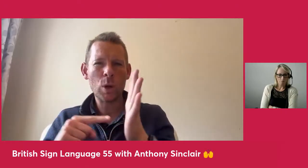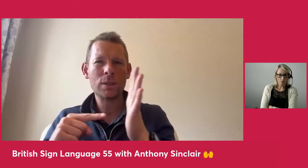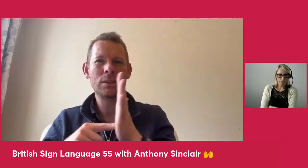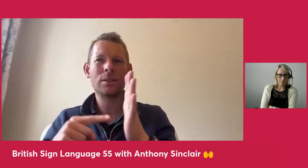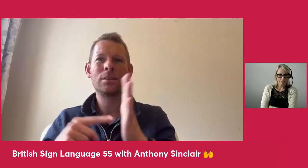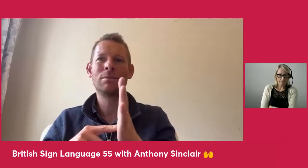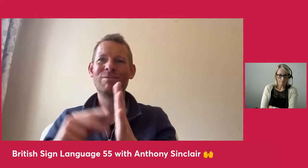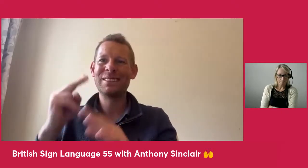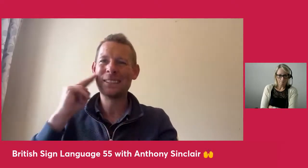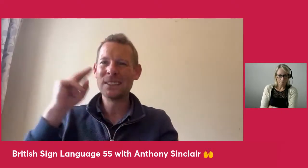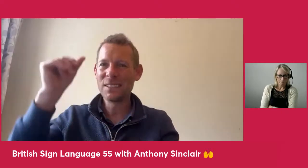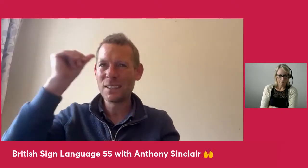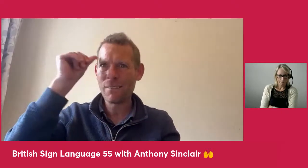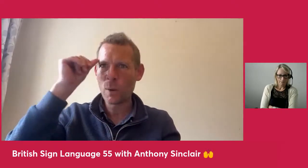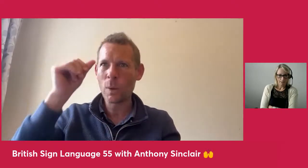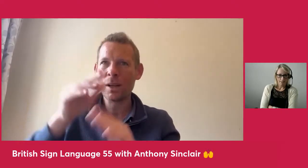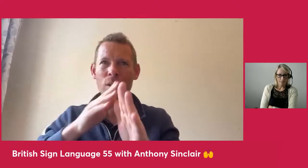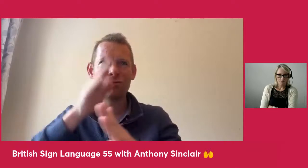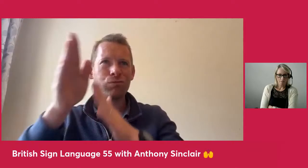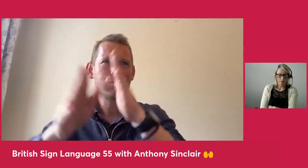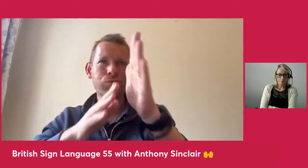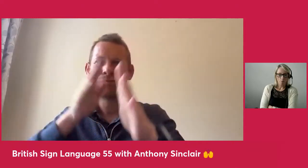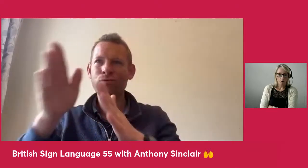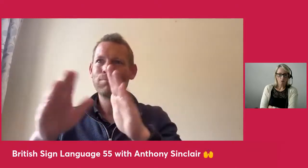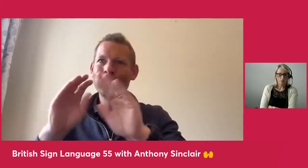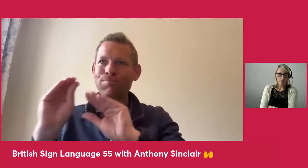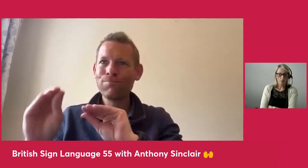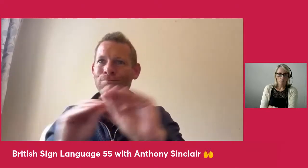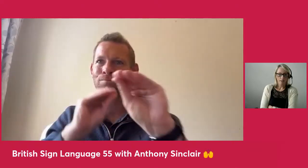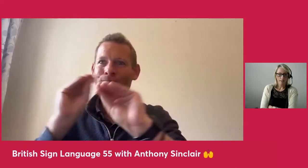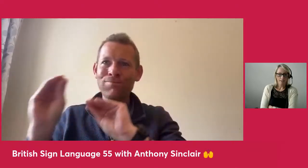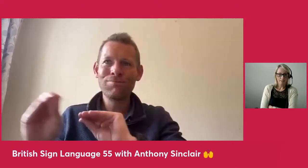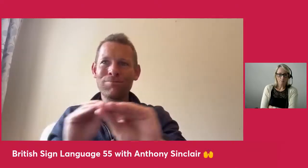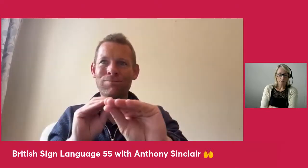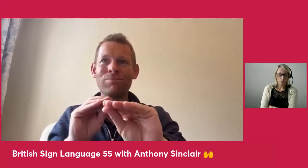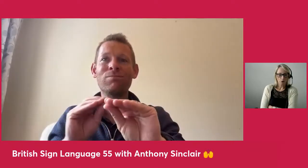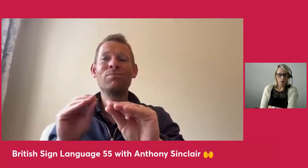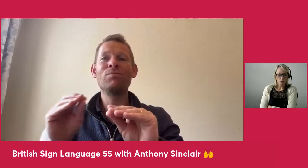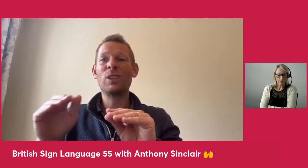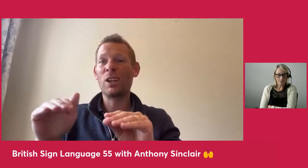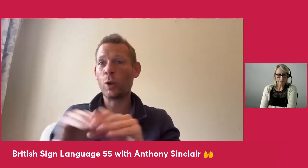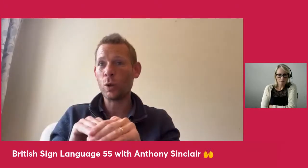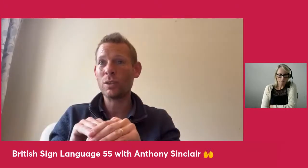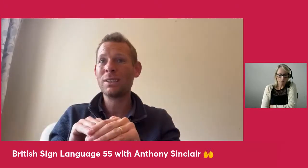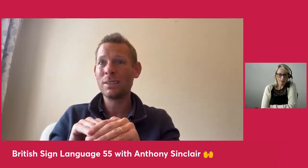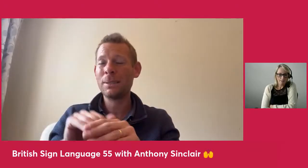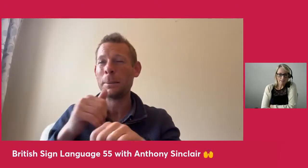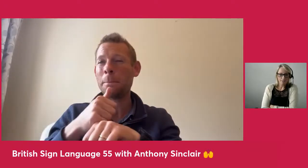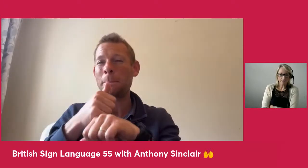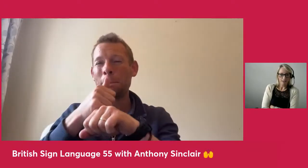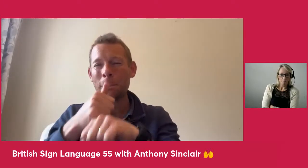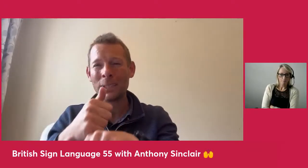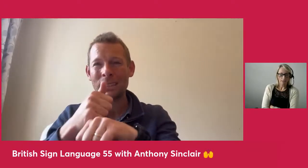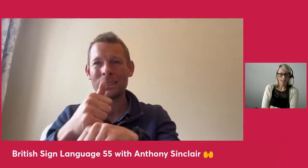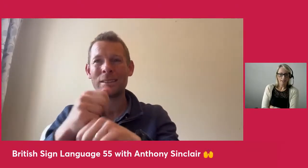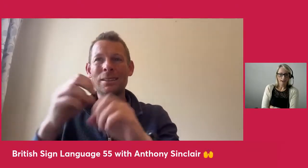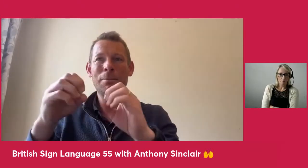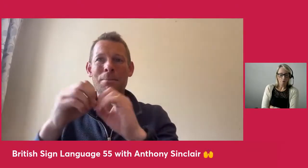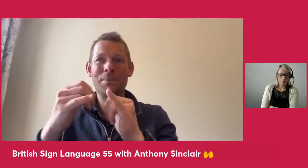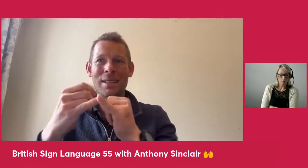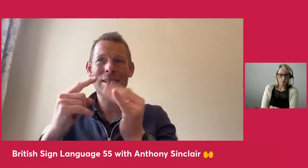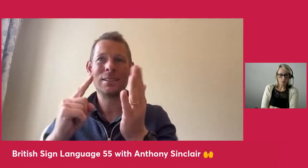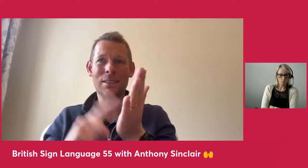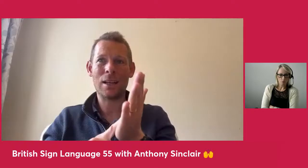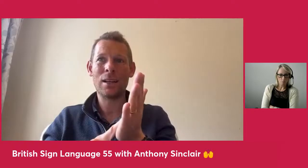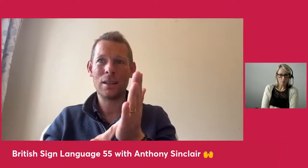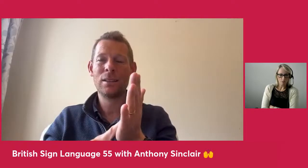their confidence. And it's very important that we spread the word and deaf awareness in care